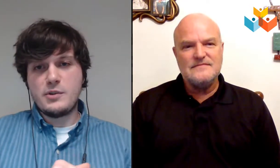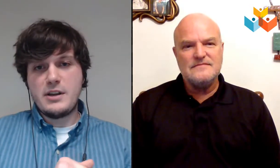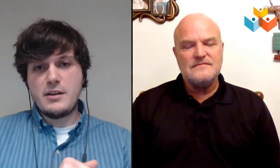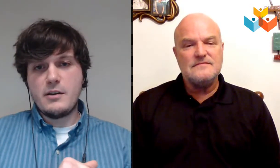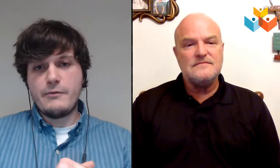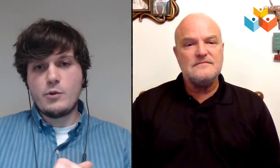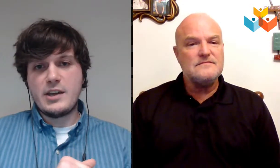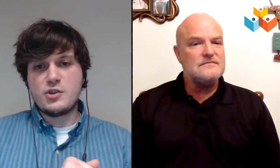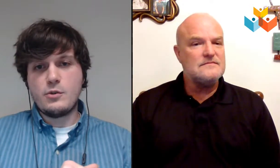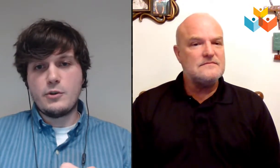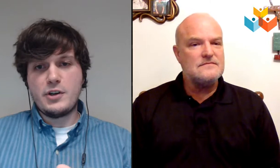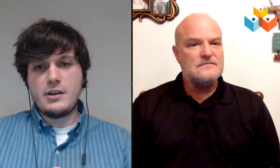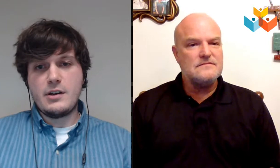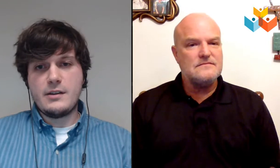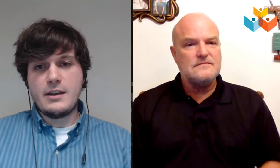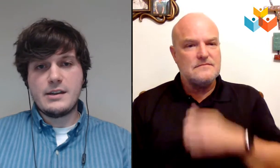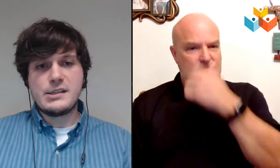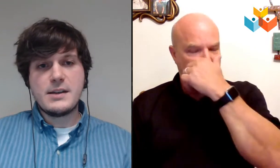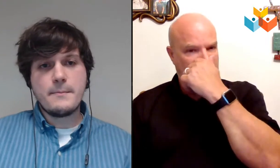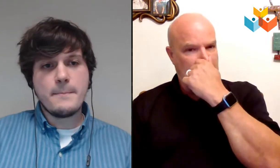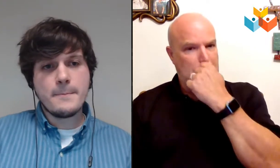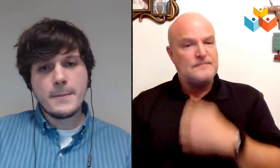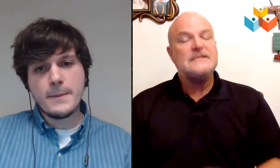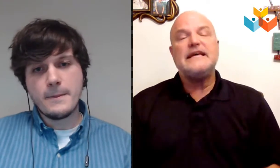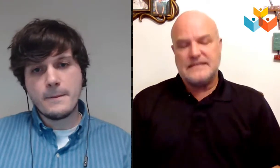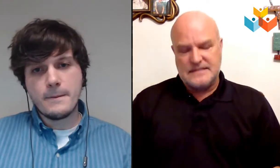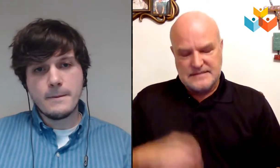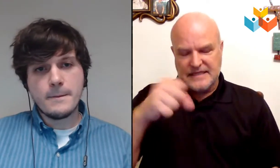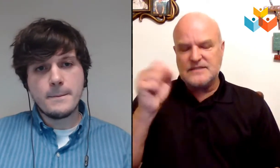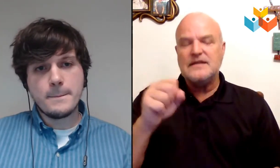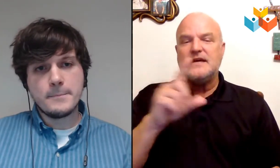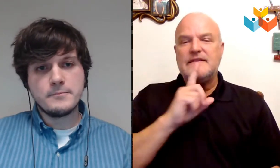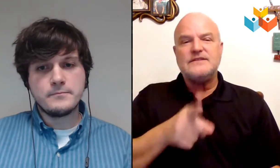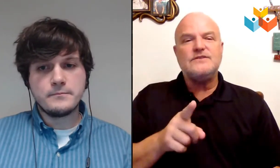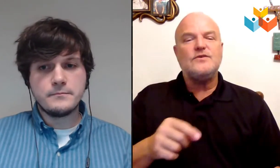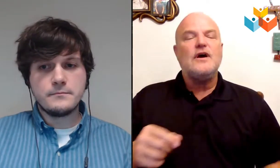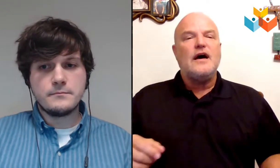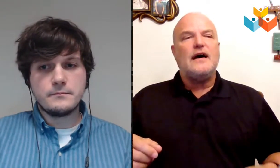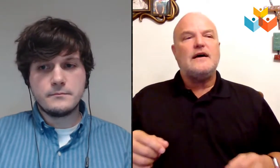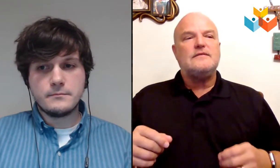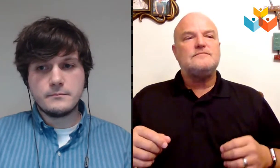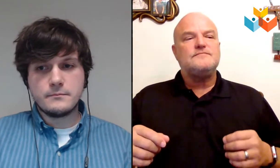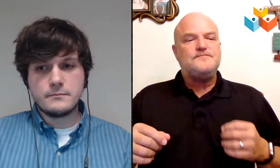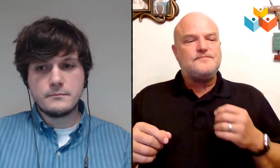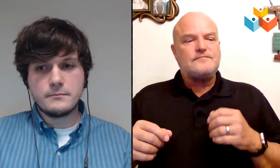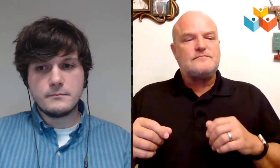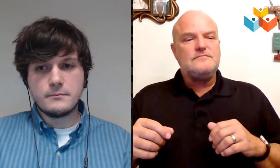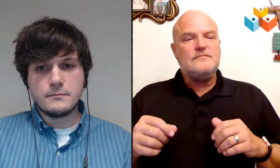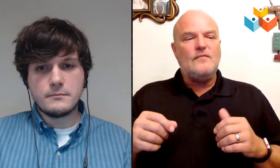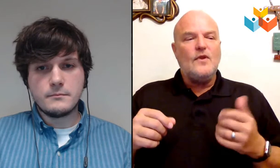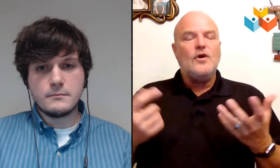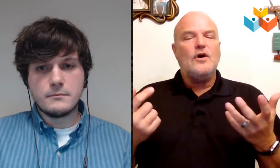the opportunity of vocational learning at the ASD? Yes, they do.